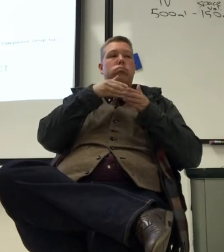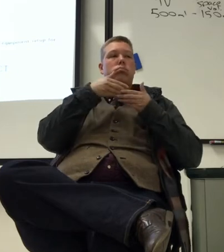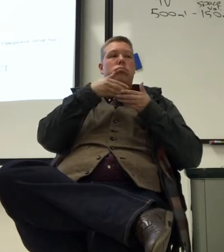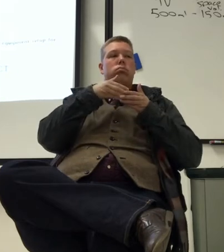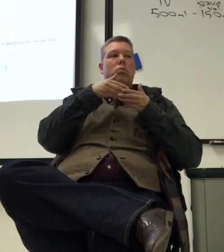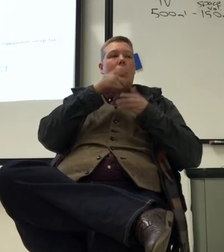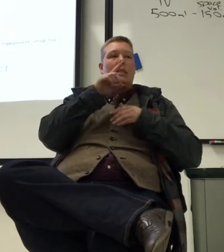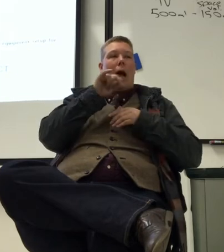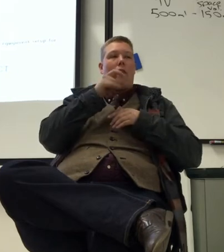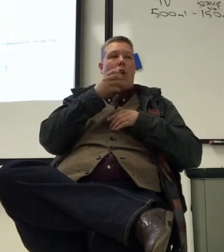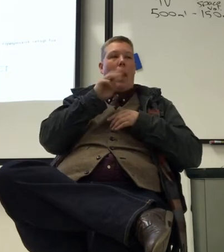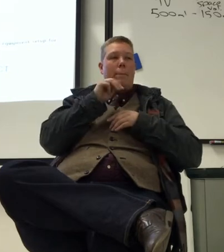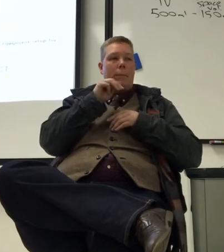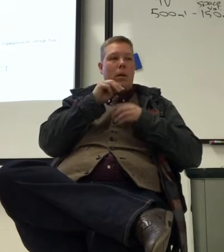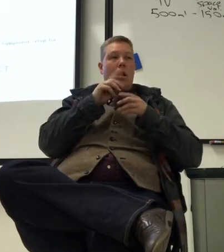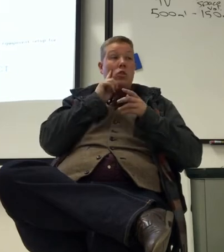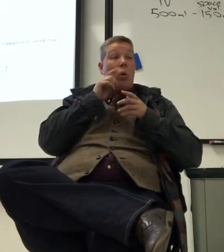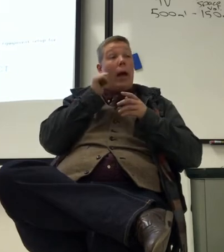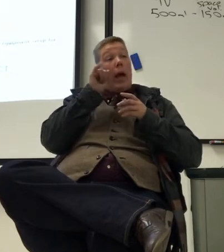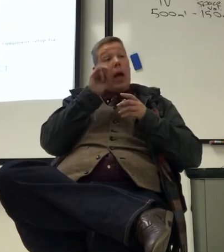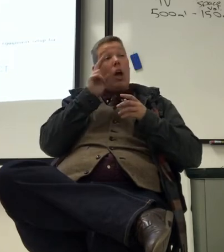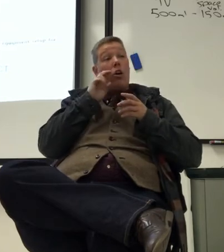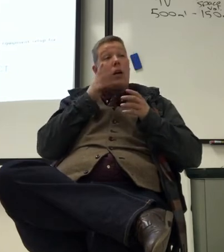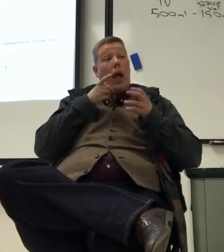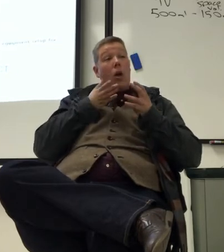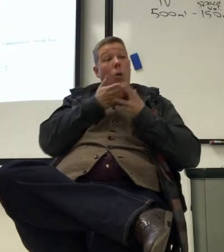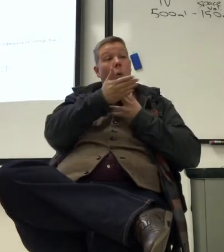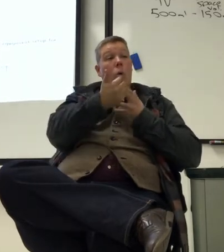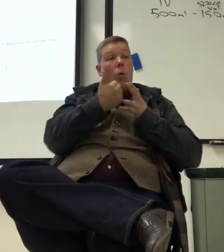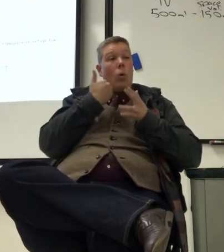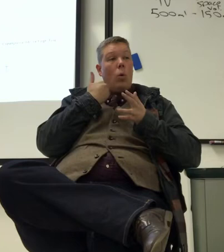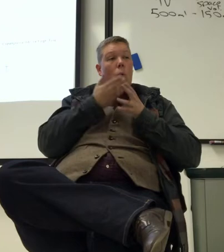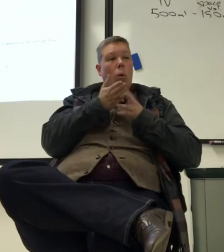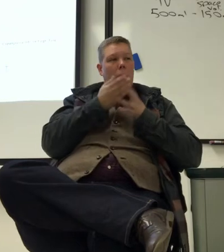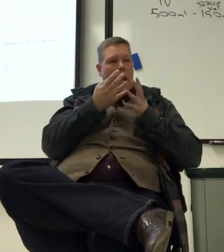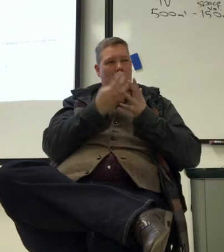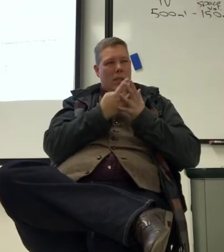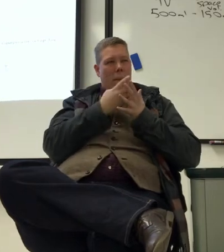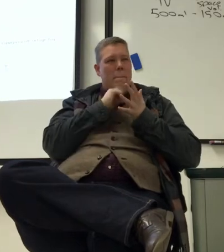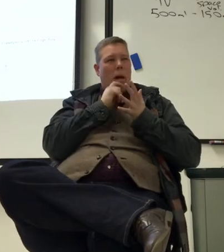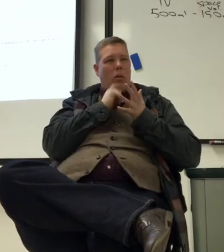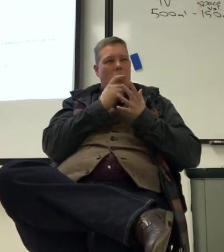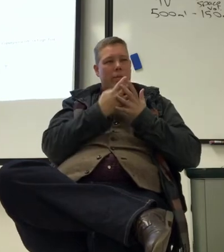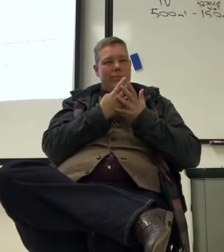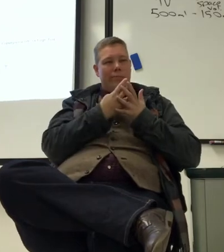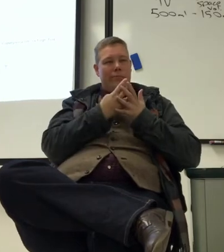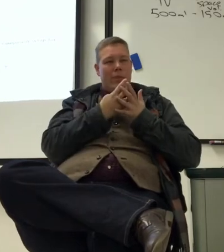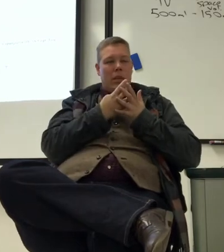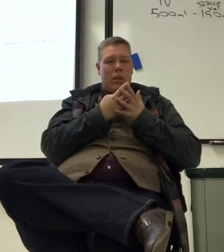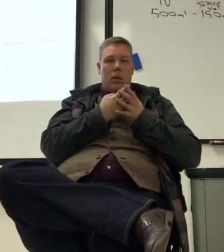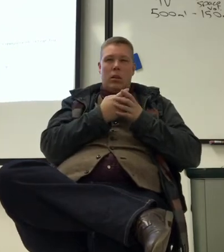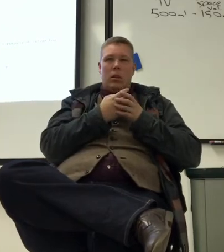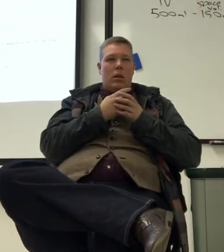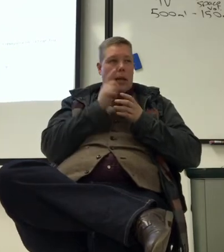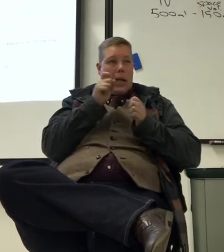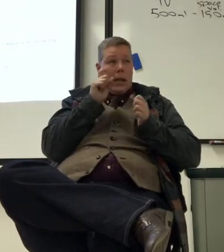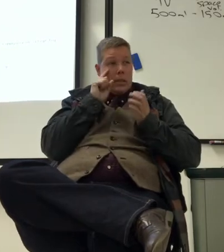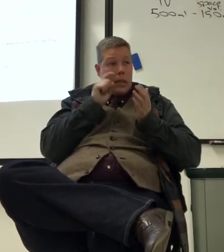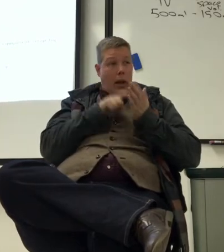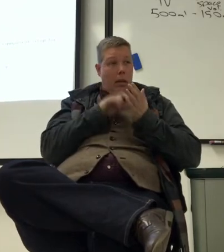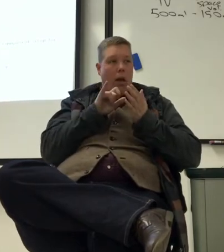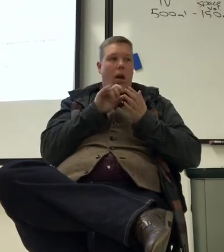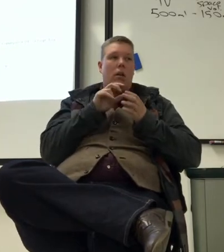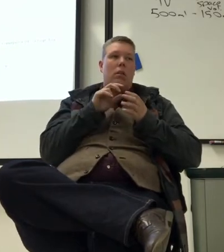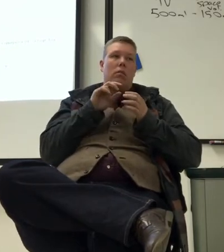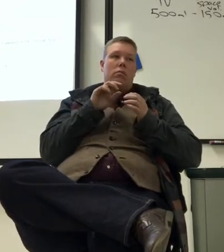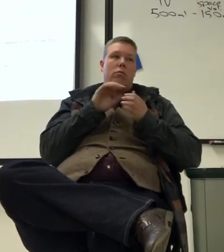mesh, and air can flow past it, and it can it's hardwired. It can detect the volume